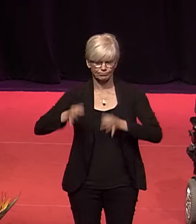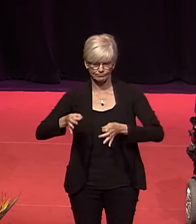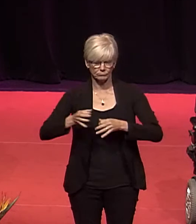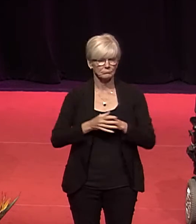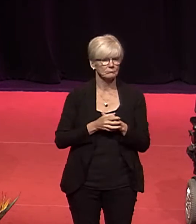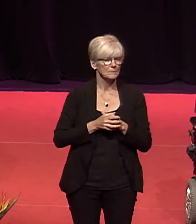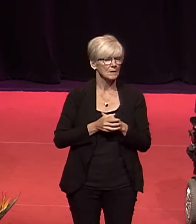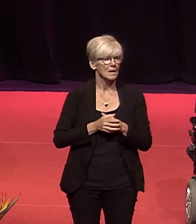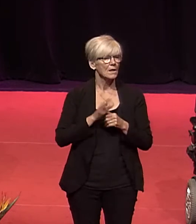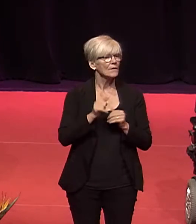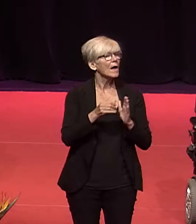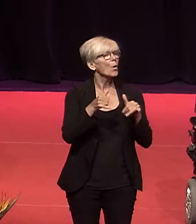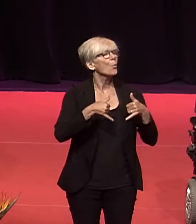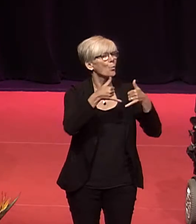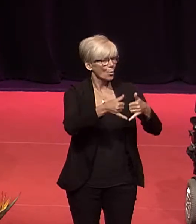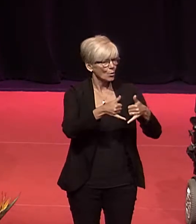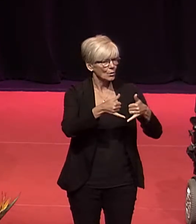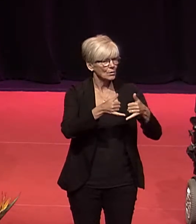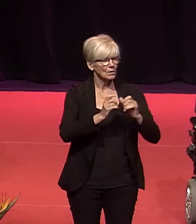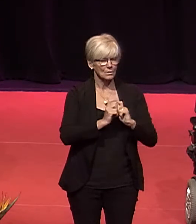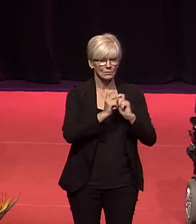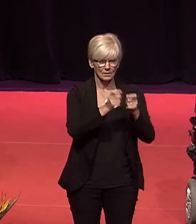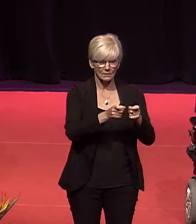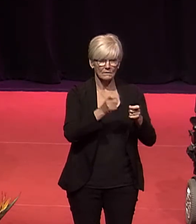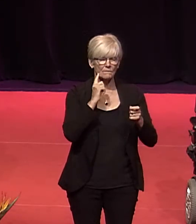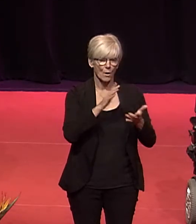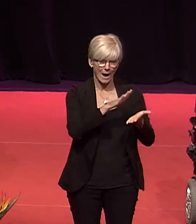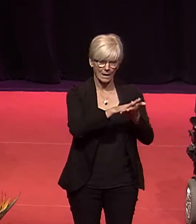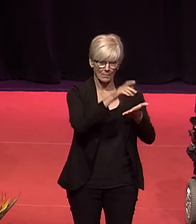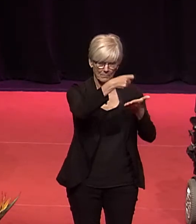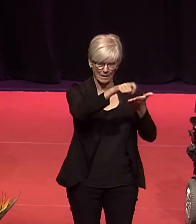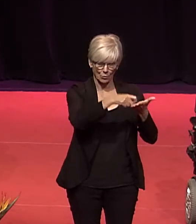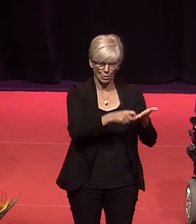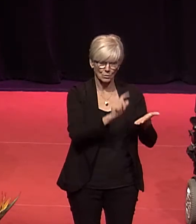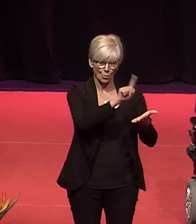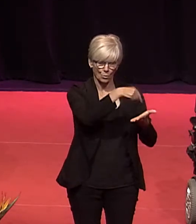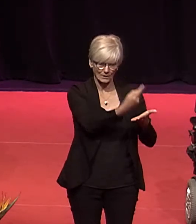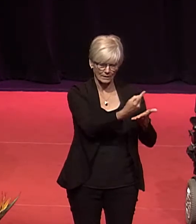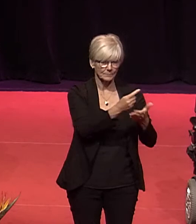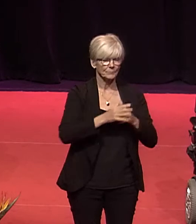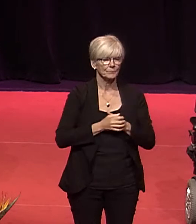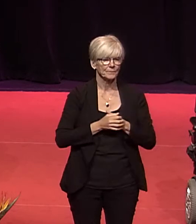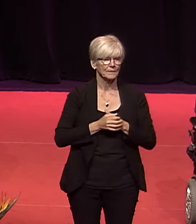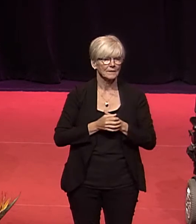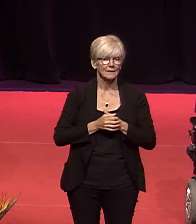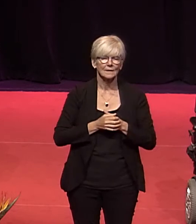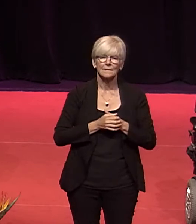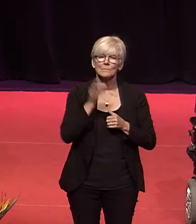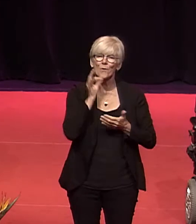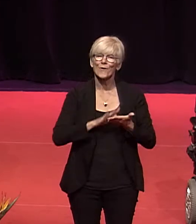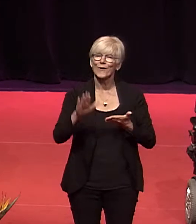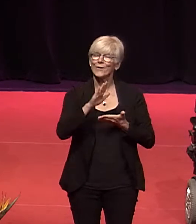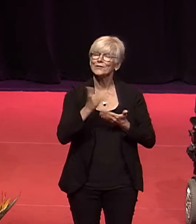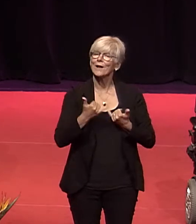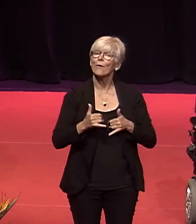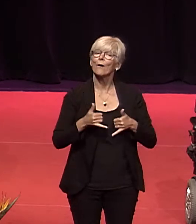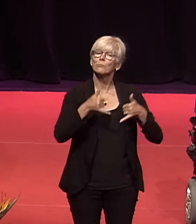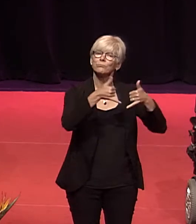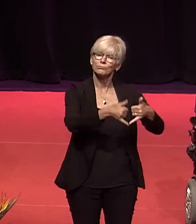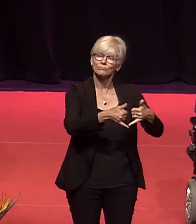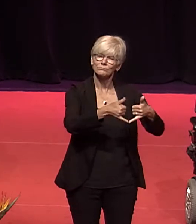this award stipulate that it is issued on academic marks only. On behalf of Mohawk College, I present